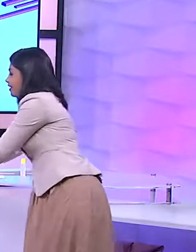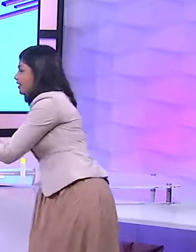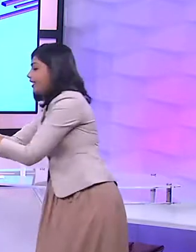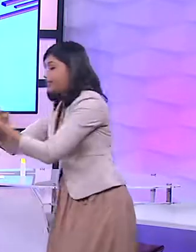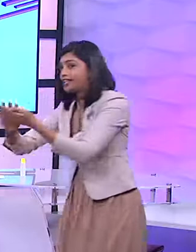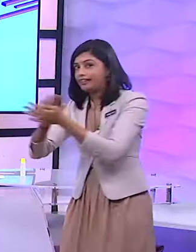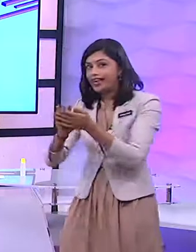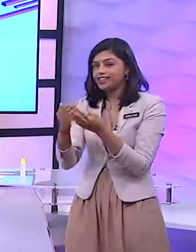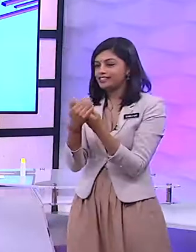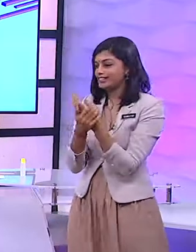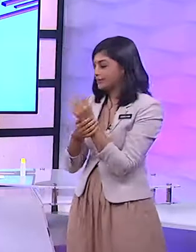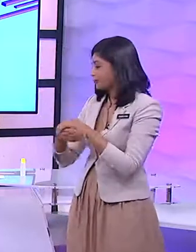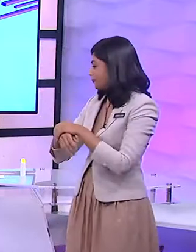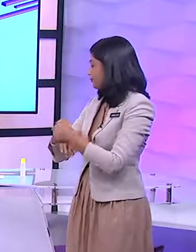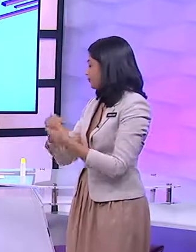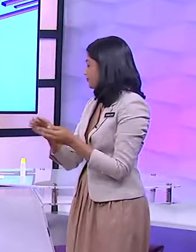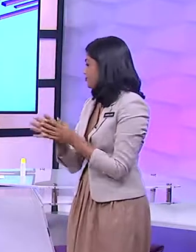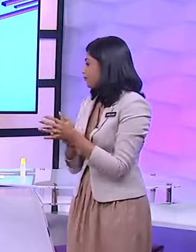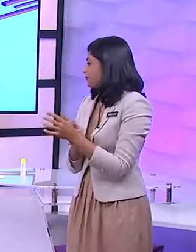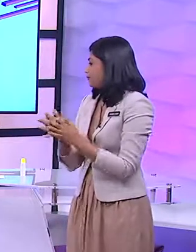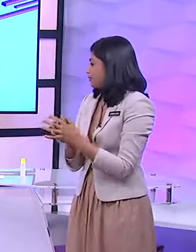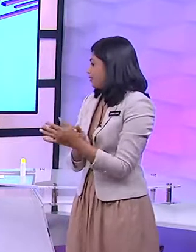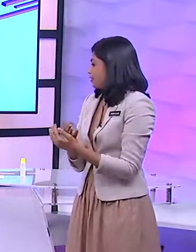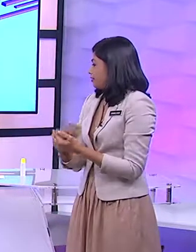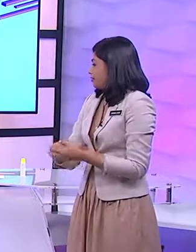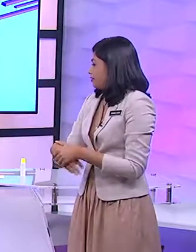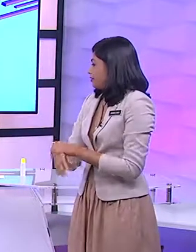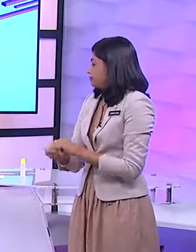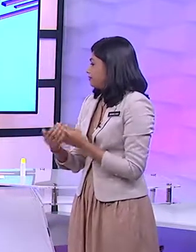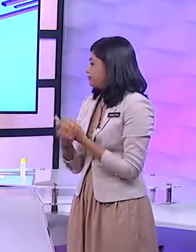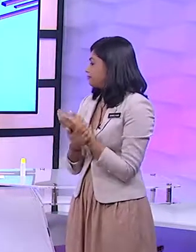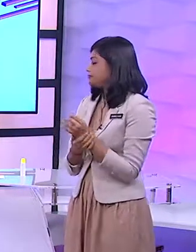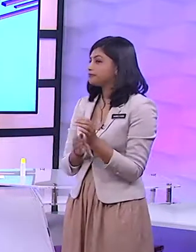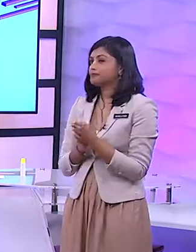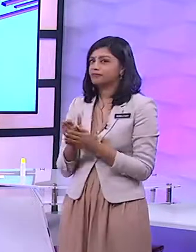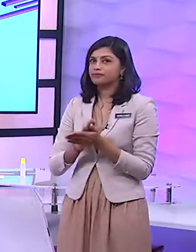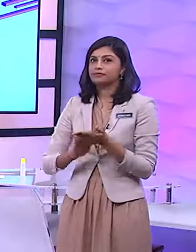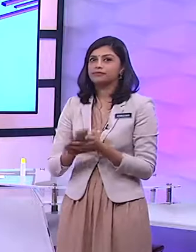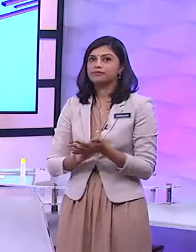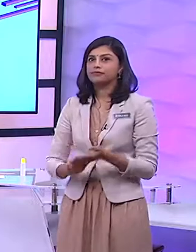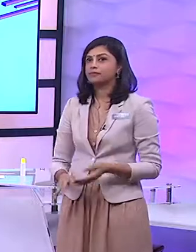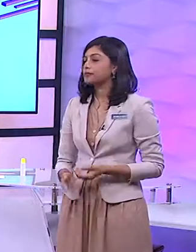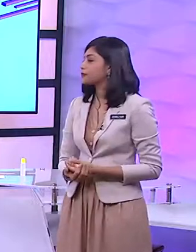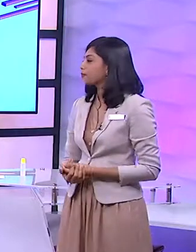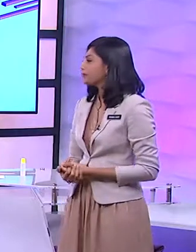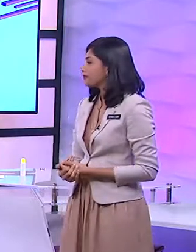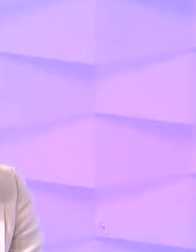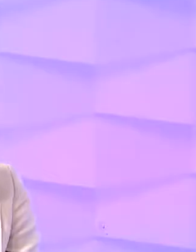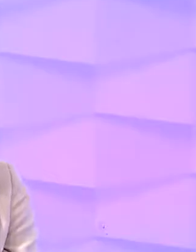And also, nice. Thank you. Okay, so today our topic is parts of the house. Yes.